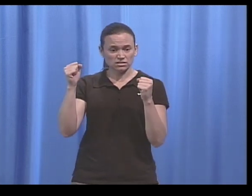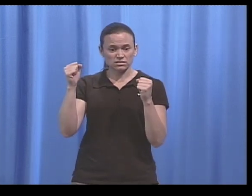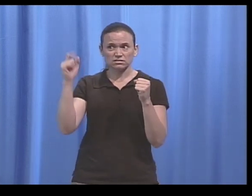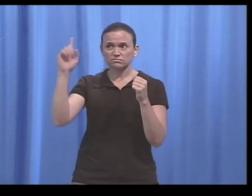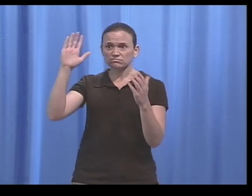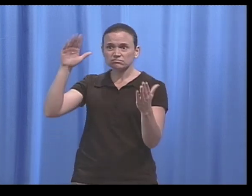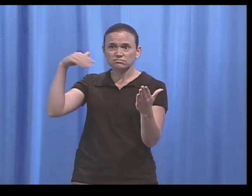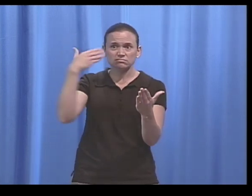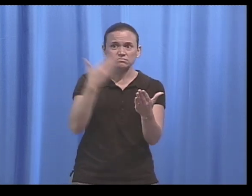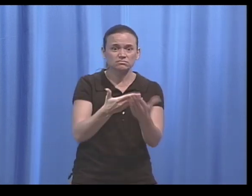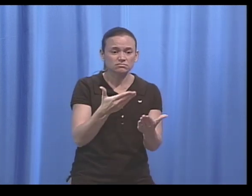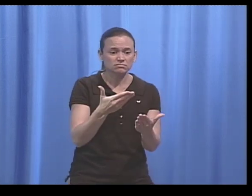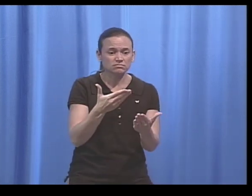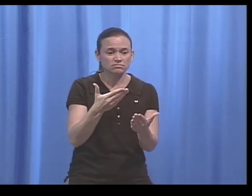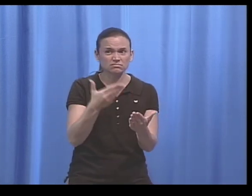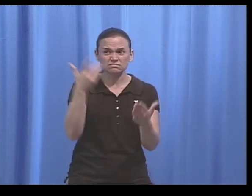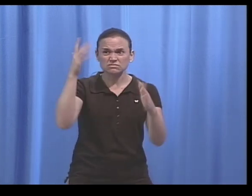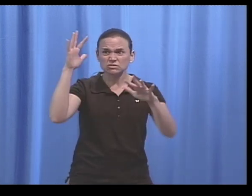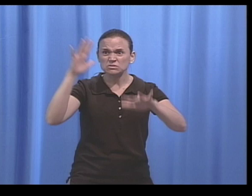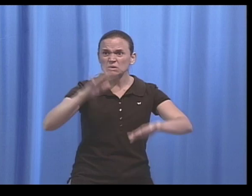was on the way.